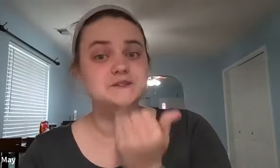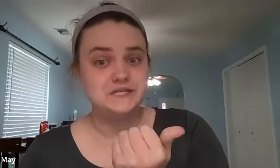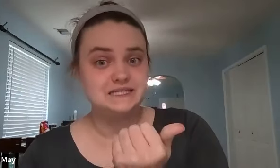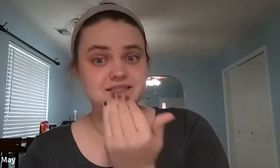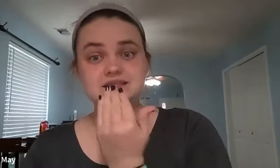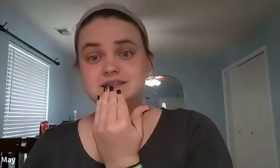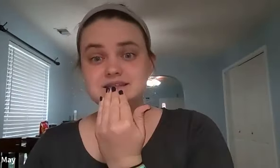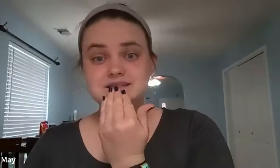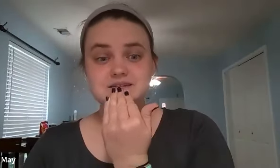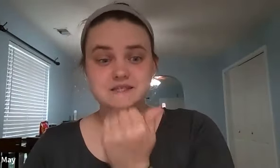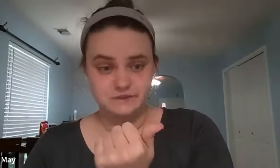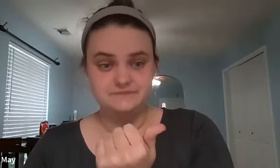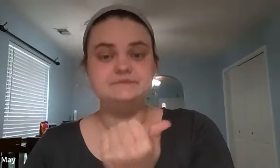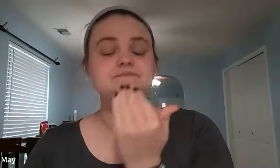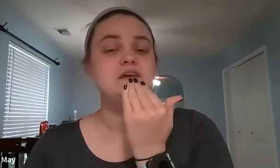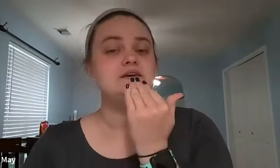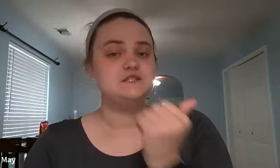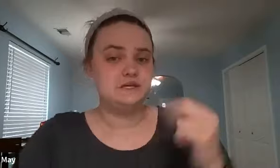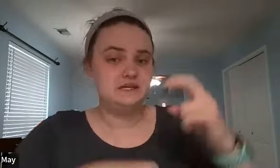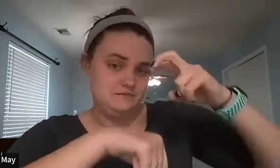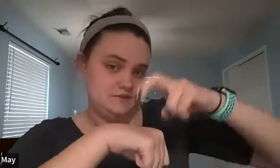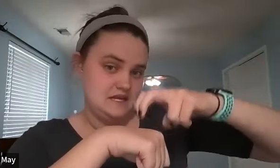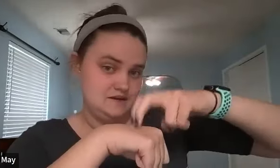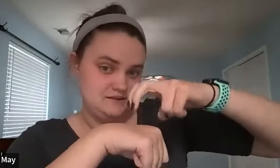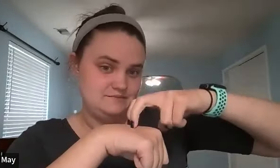sweet, sweet potatoes.